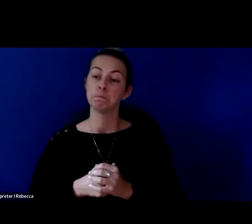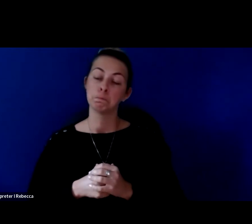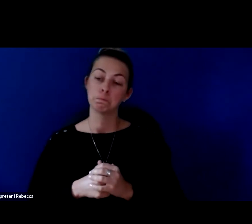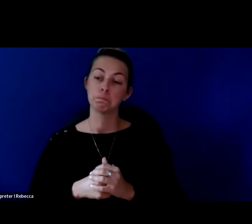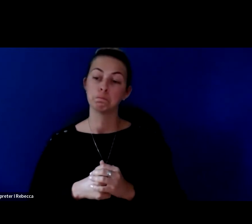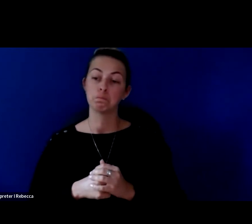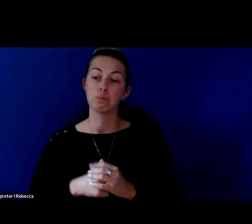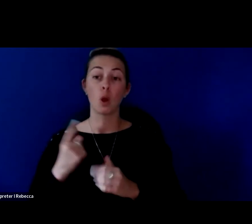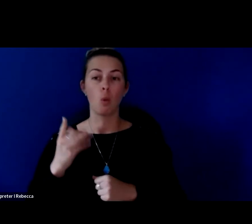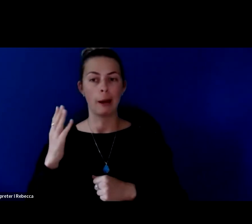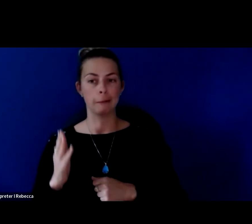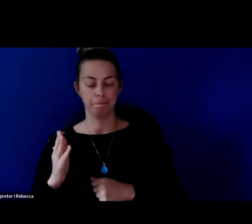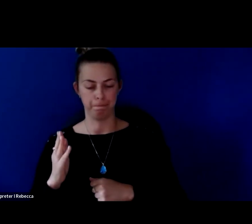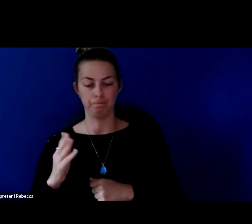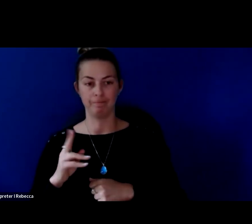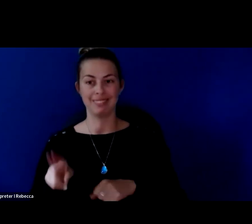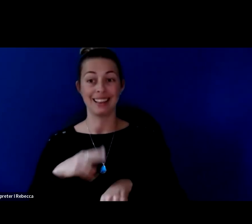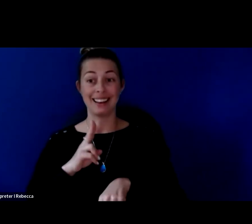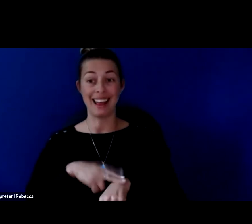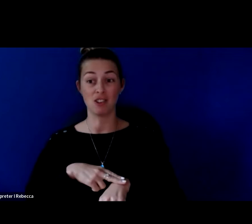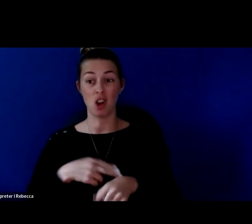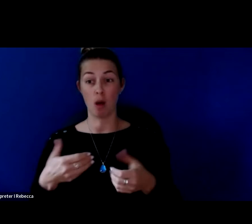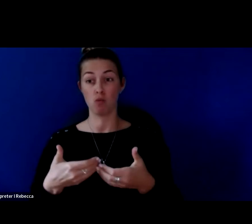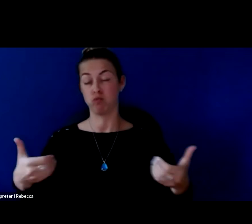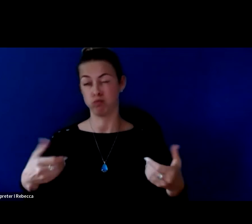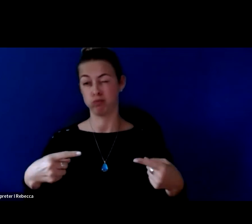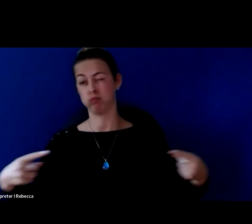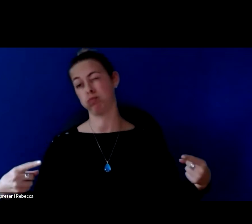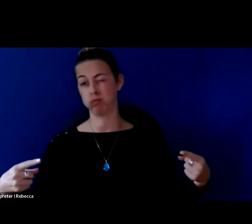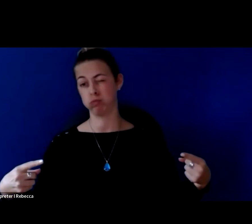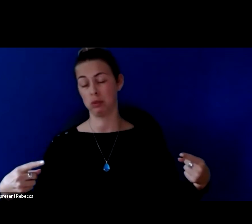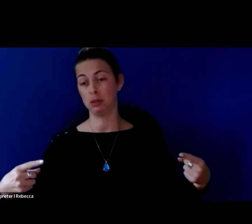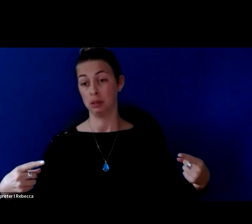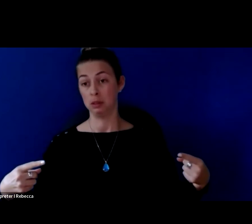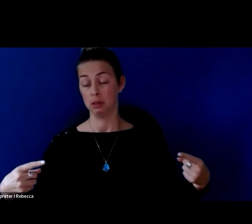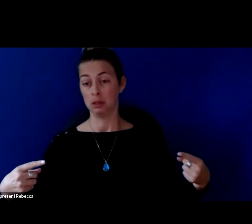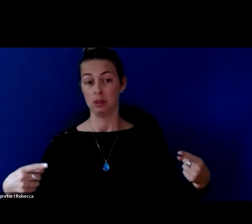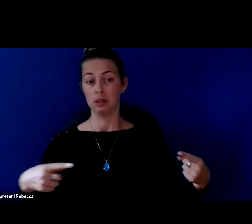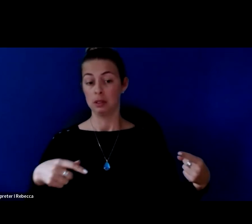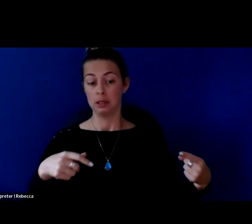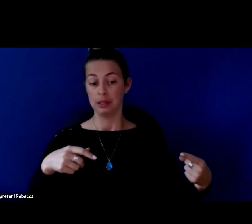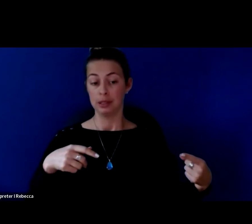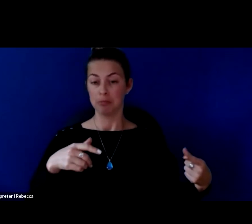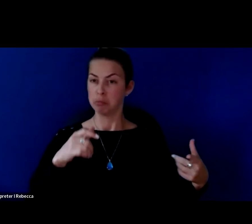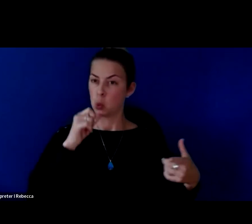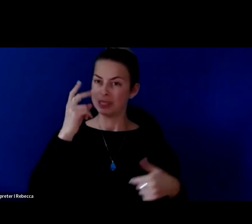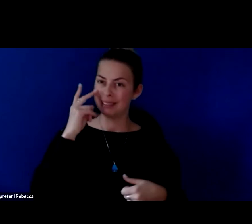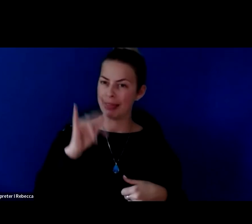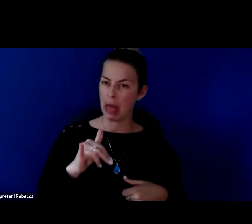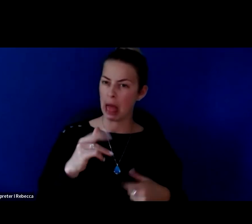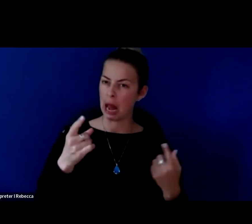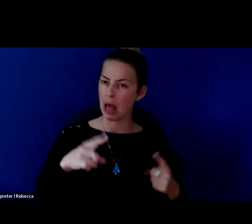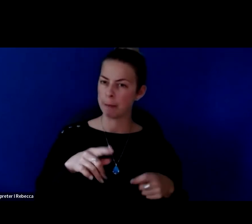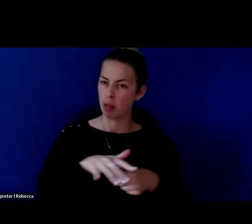level, the national polarization is not necessarily reflected in local politics,